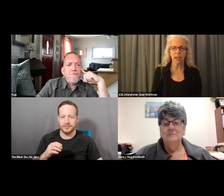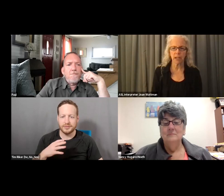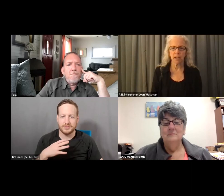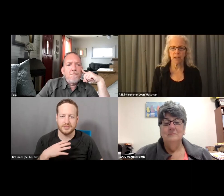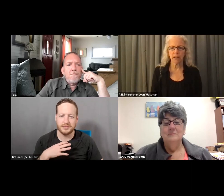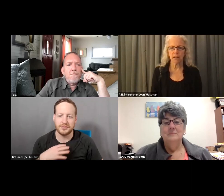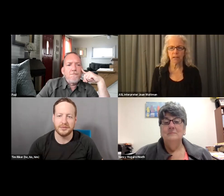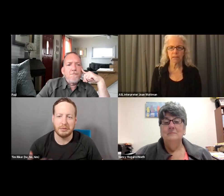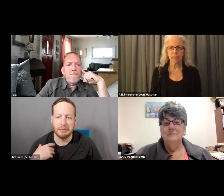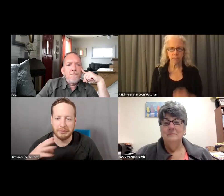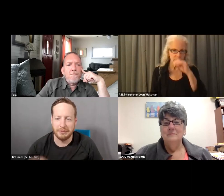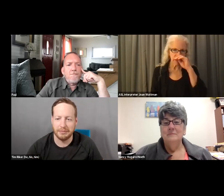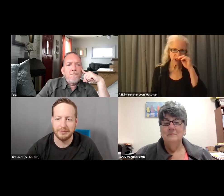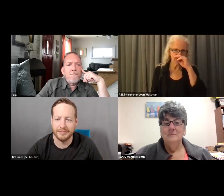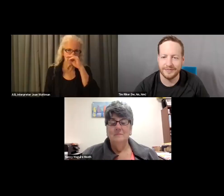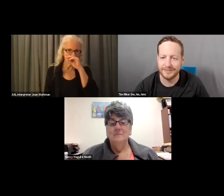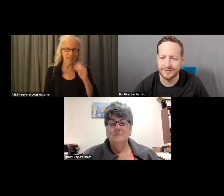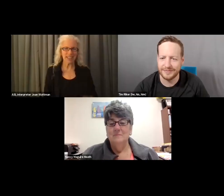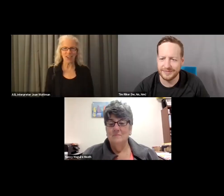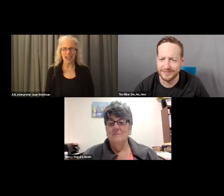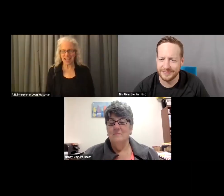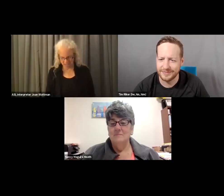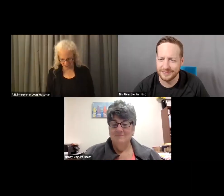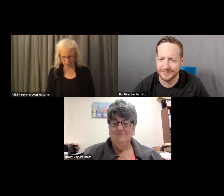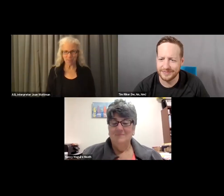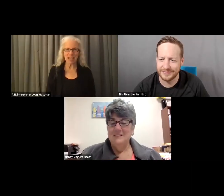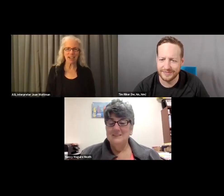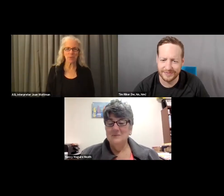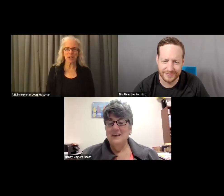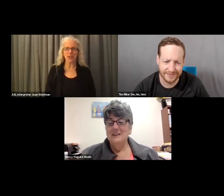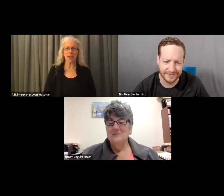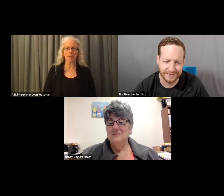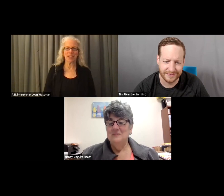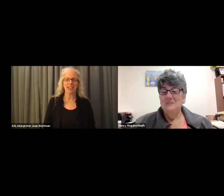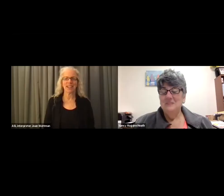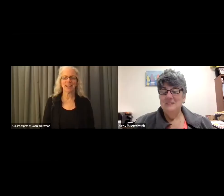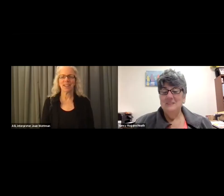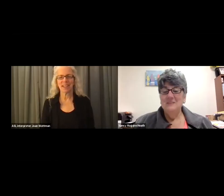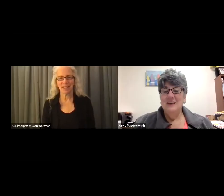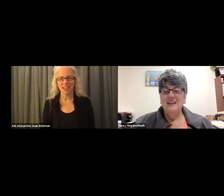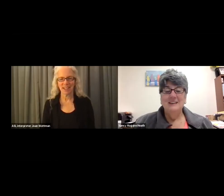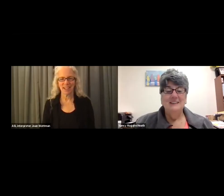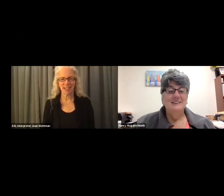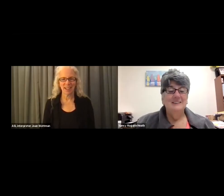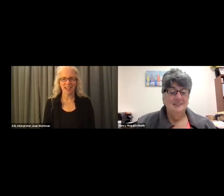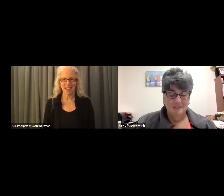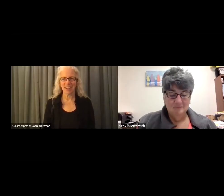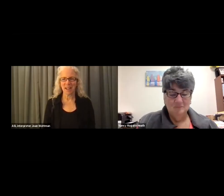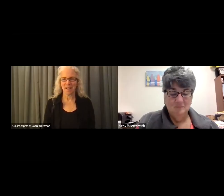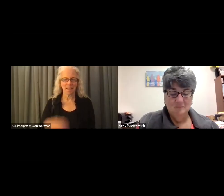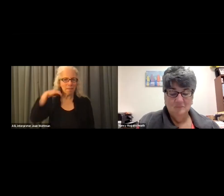visibility. That's good. Sorry, I'm like making everybody do that, but Okay.